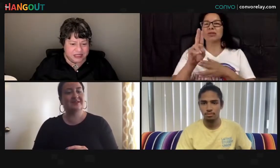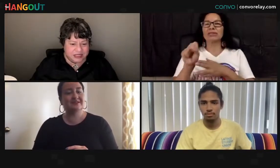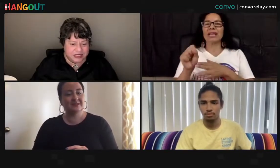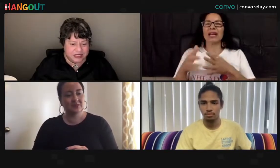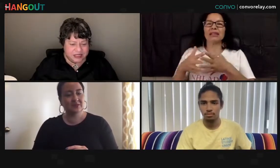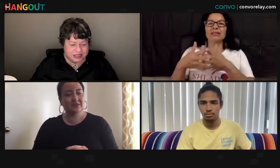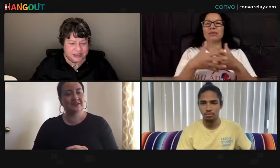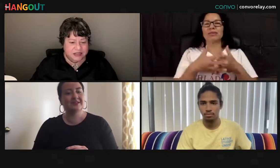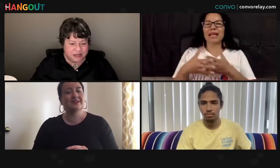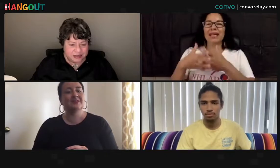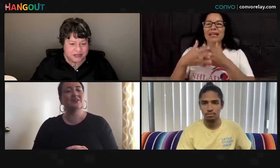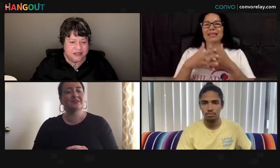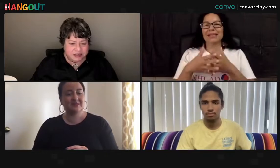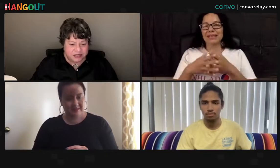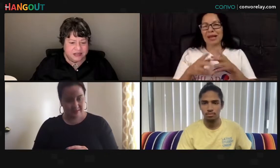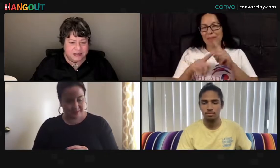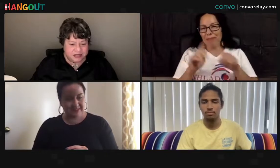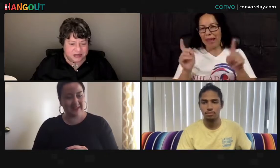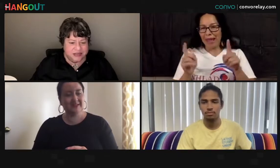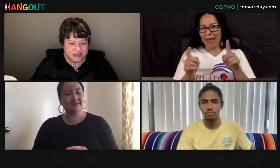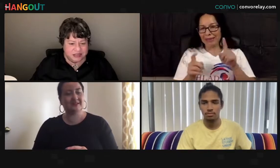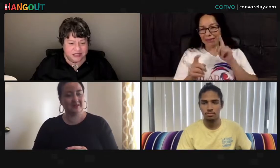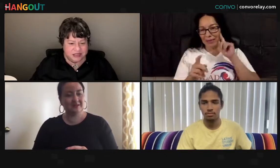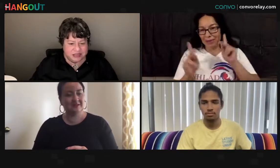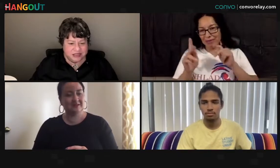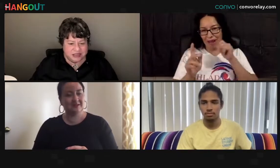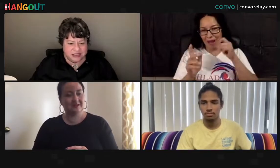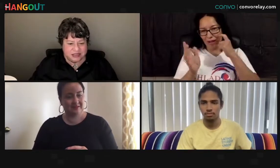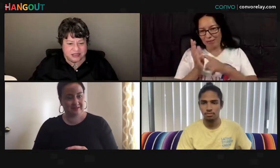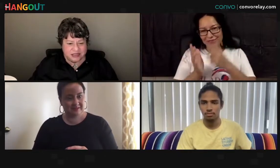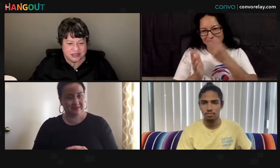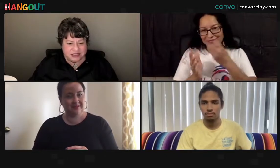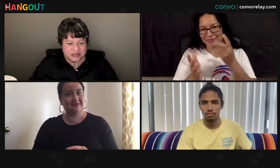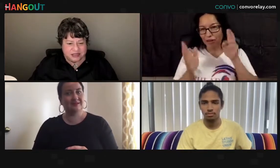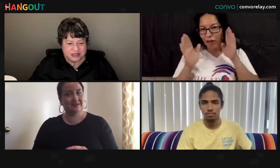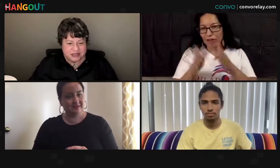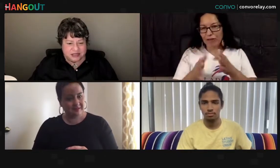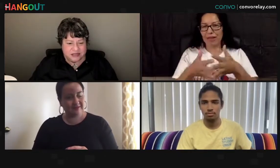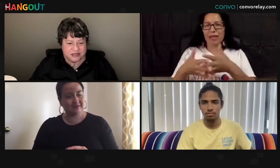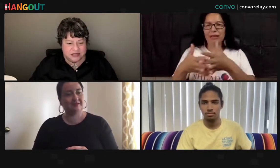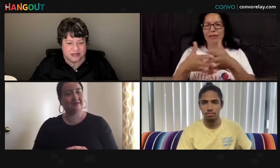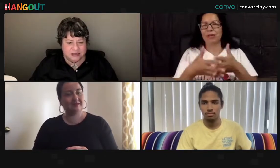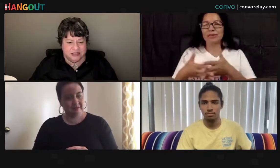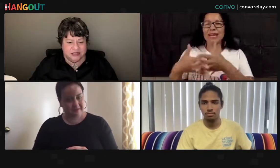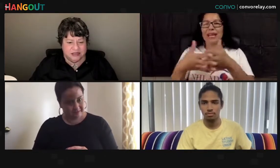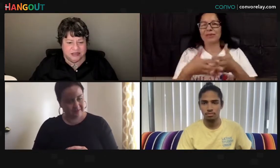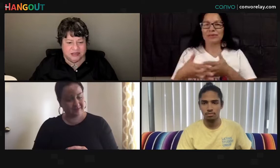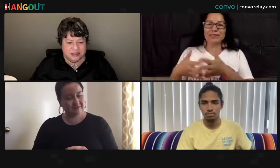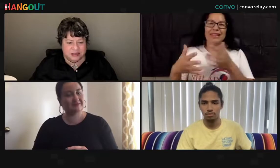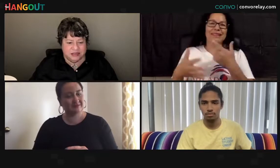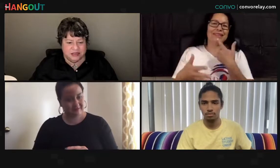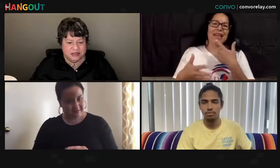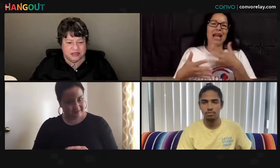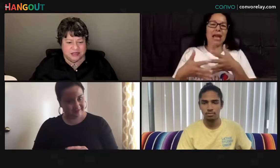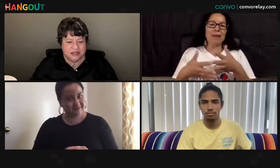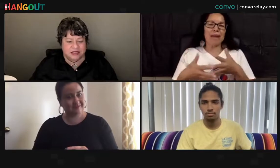look at people and the dialect that when they speak, they always say US, right? But deaf individuals, because they're